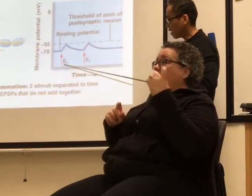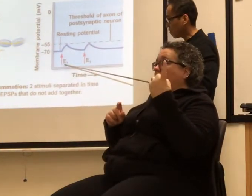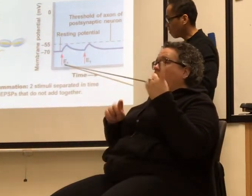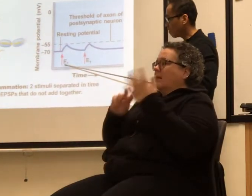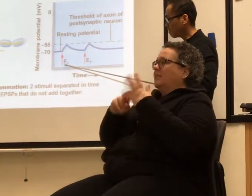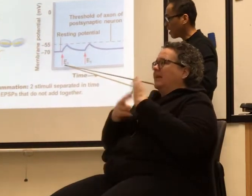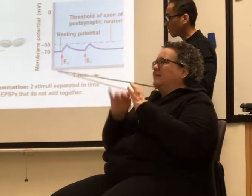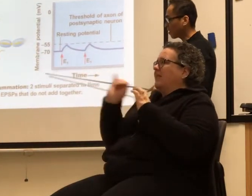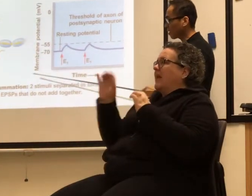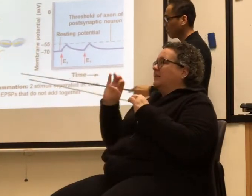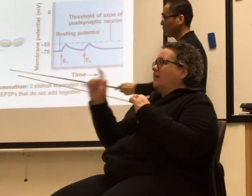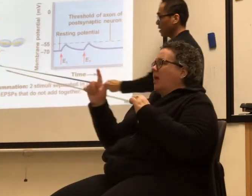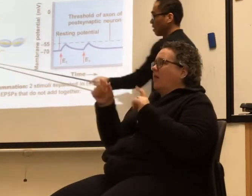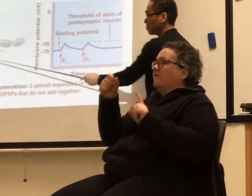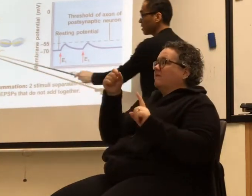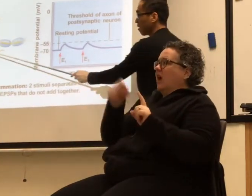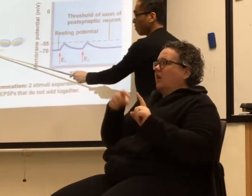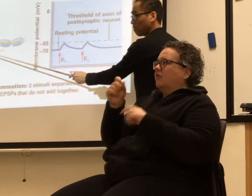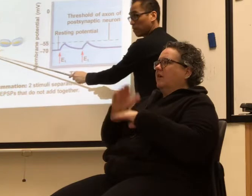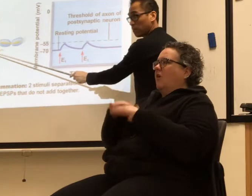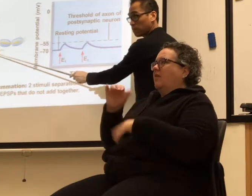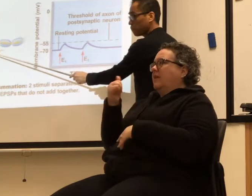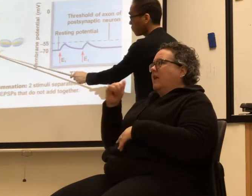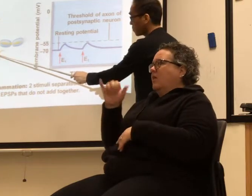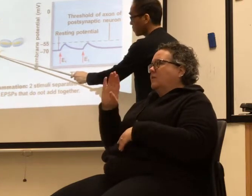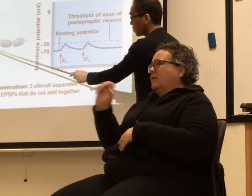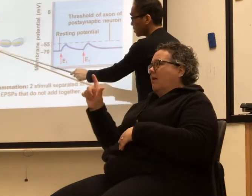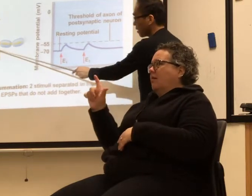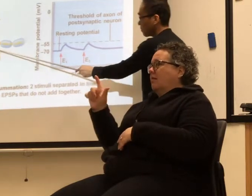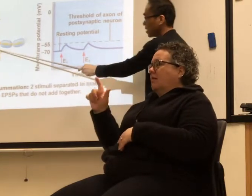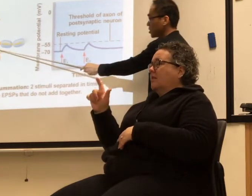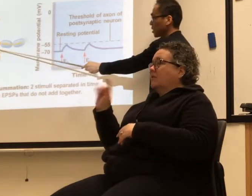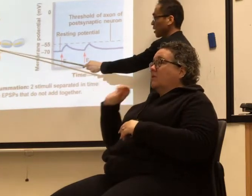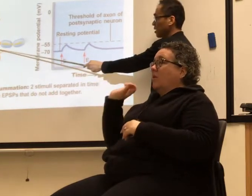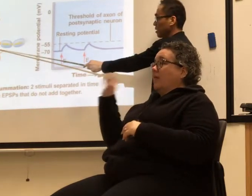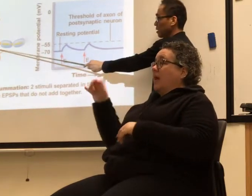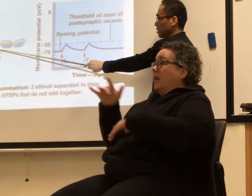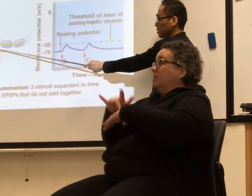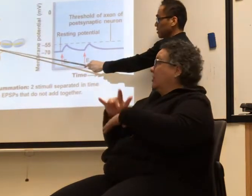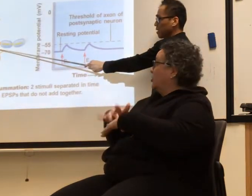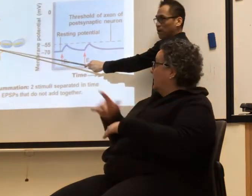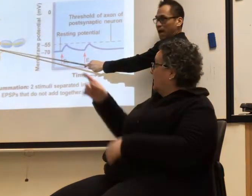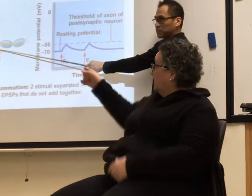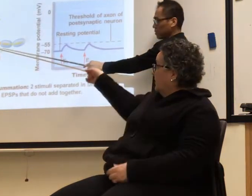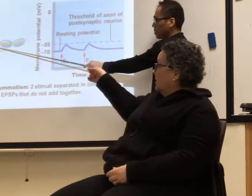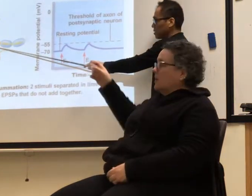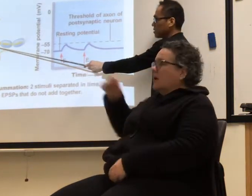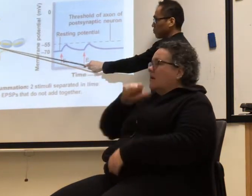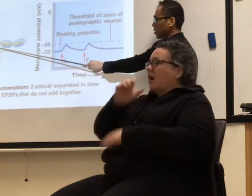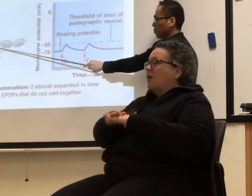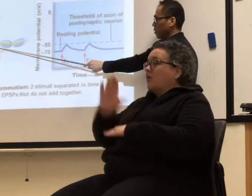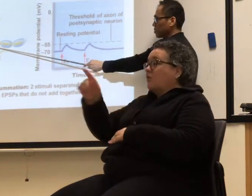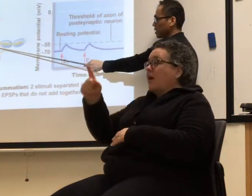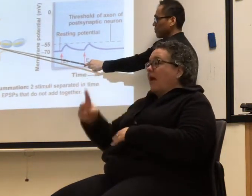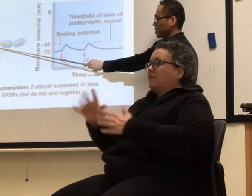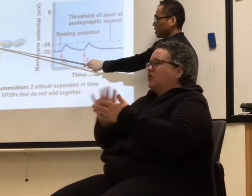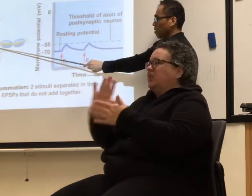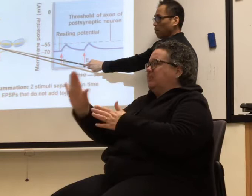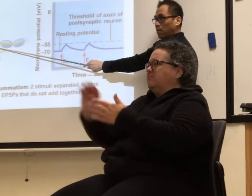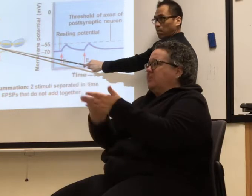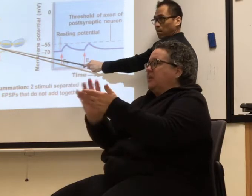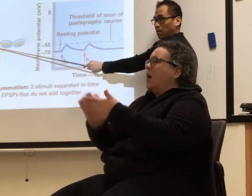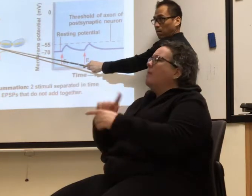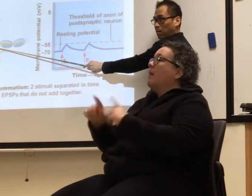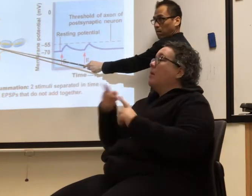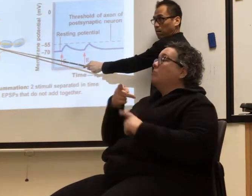that cell firing on the yellow cell. So this cell I'm touching, it's not on your half sheet, but is this the pre or post synaptic